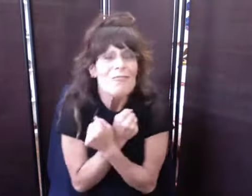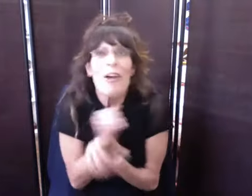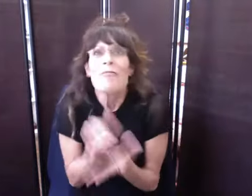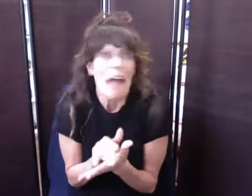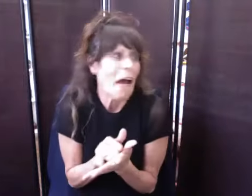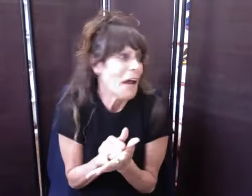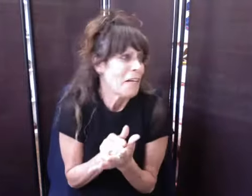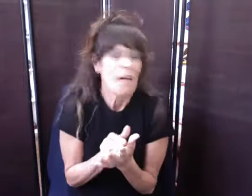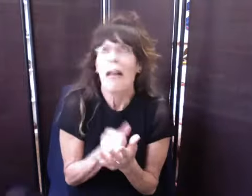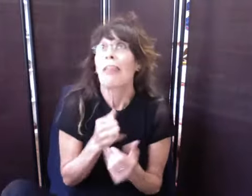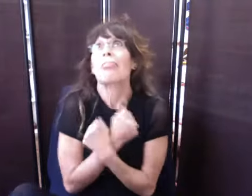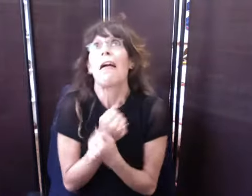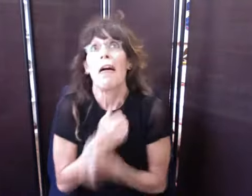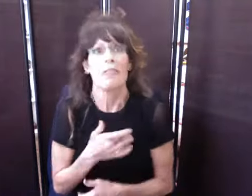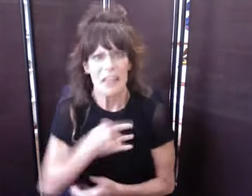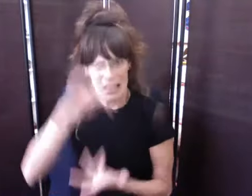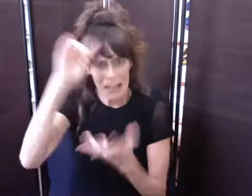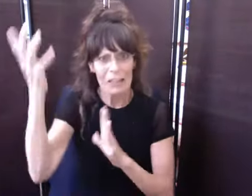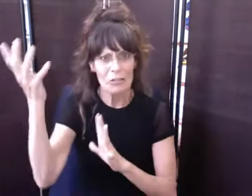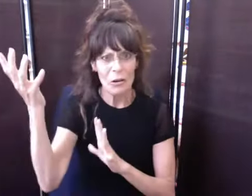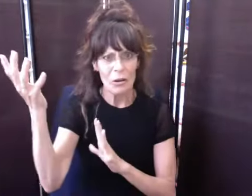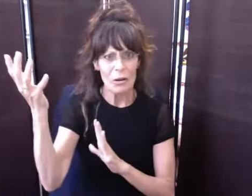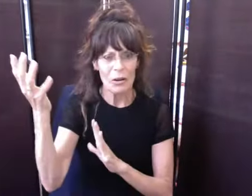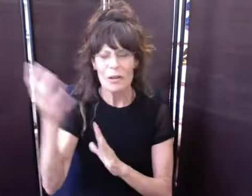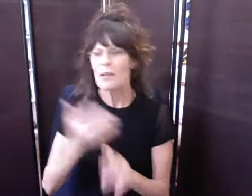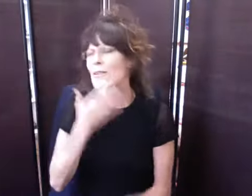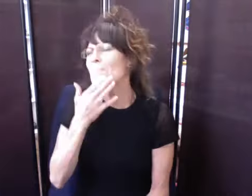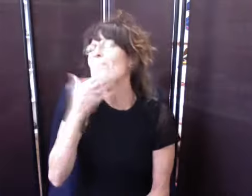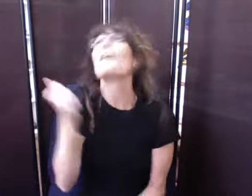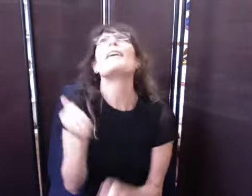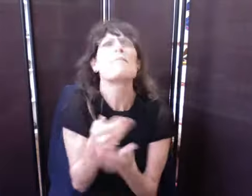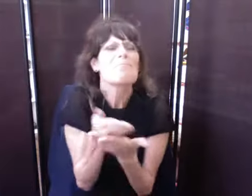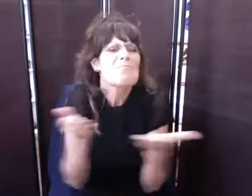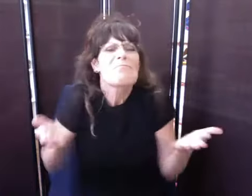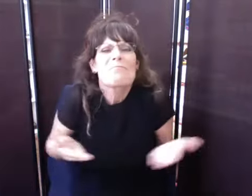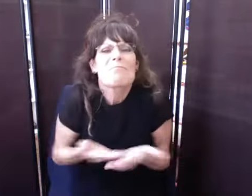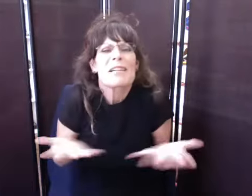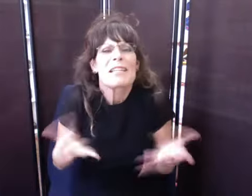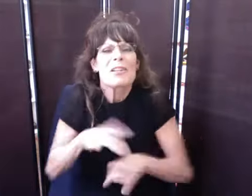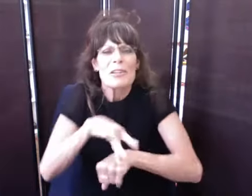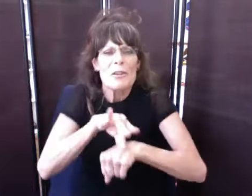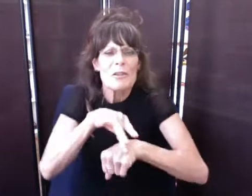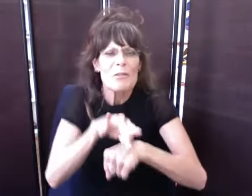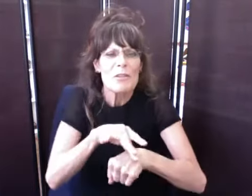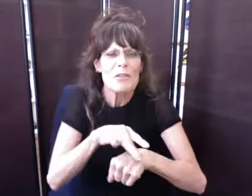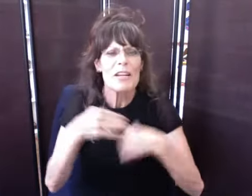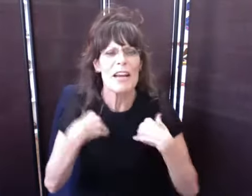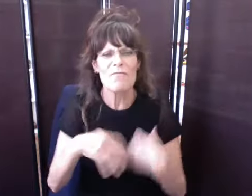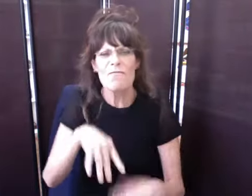about you. To me, one of the best spots on planet Earth is anywhere on the globe with a 4 to 5 beer buzz, right? I don't mean tanked where